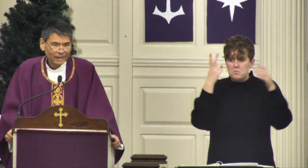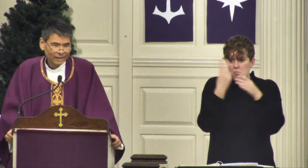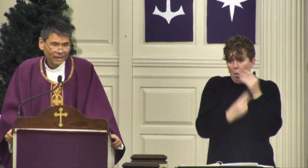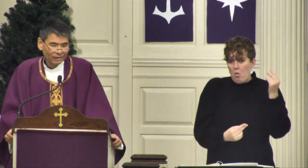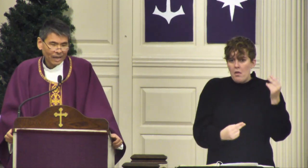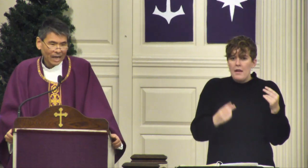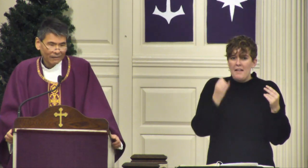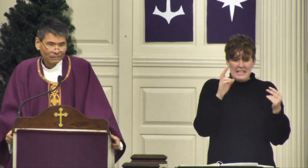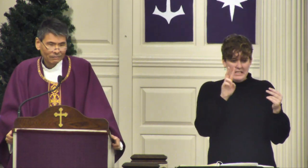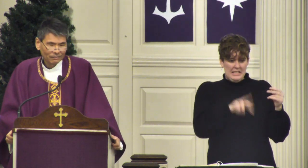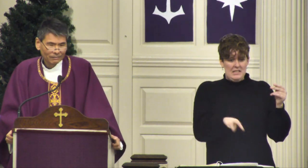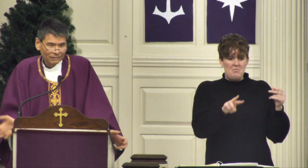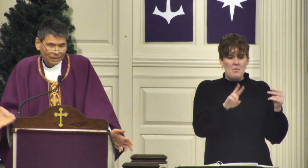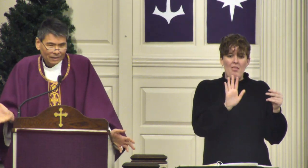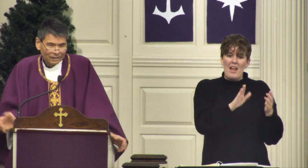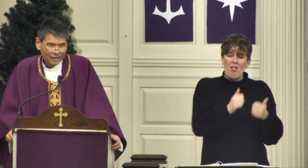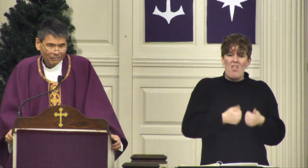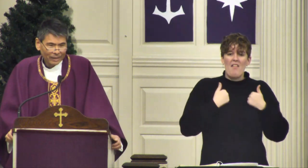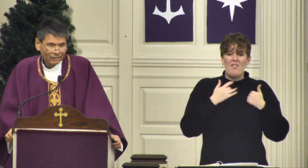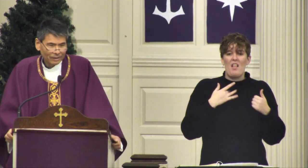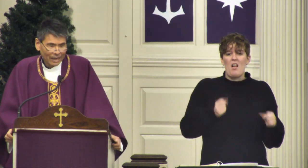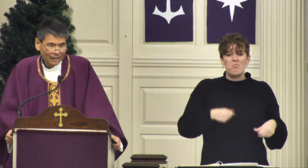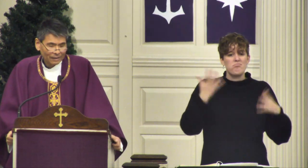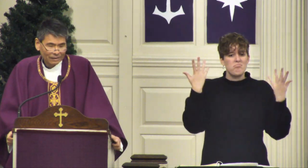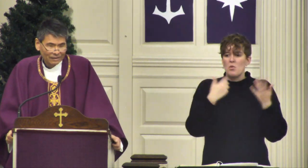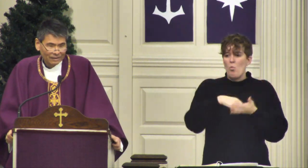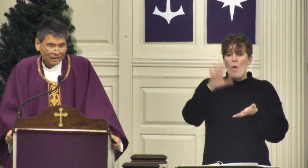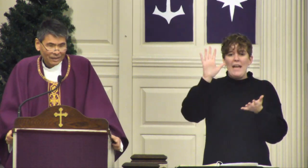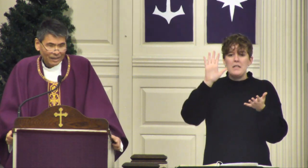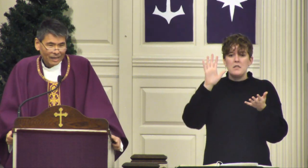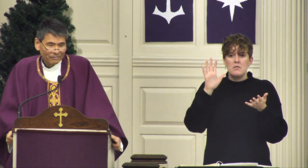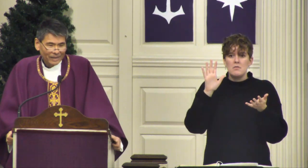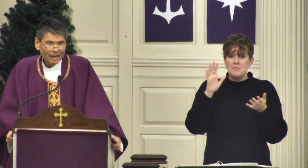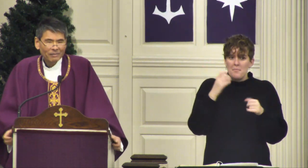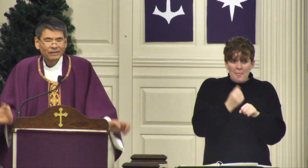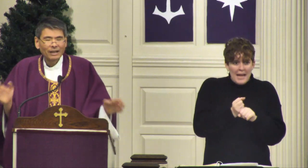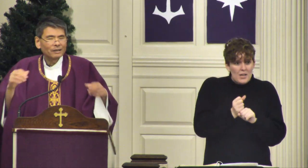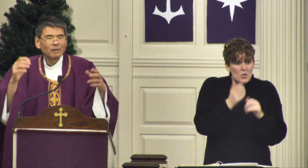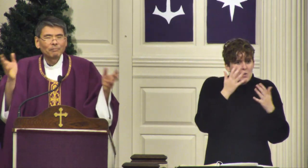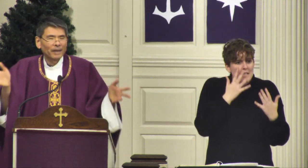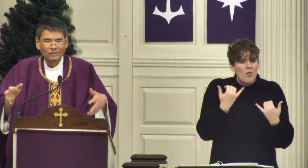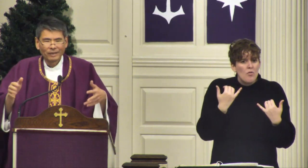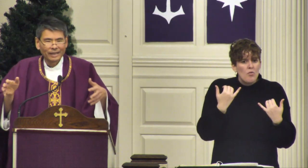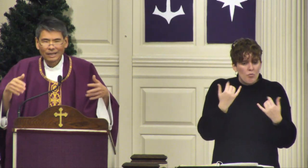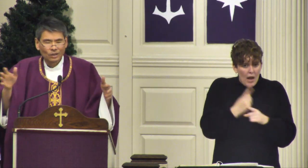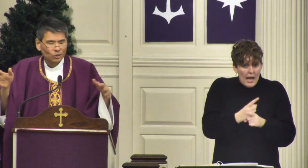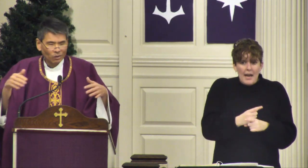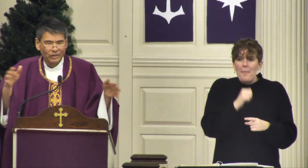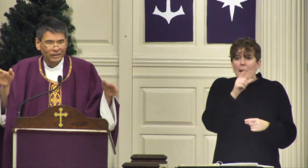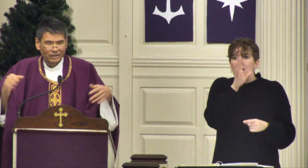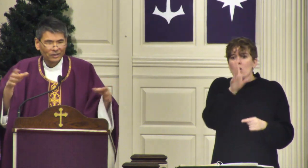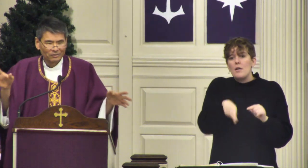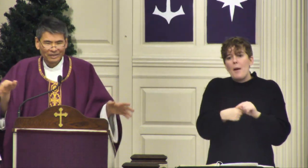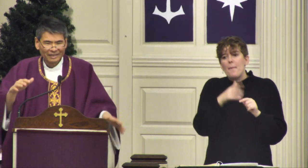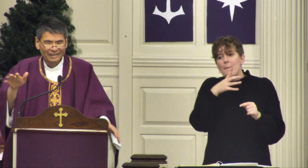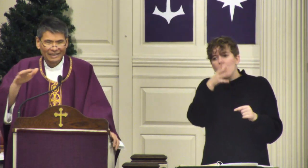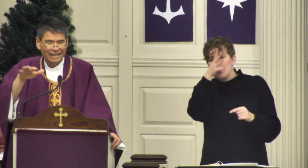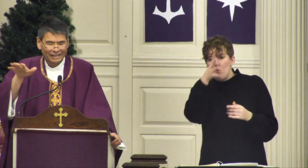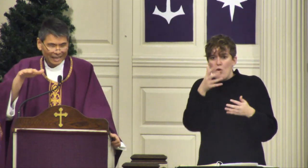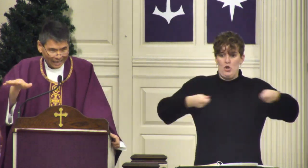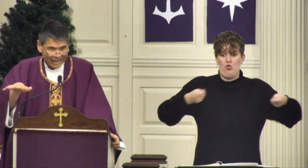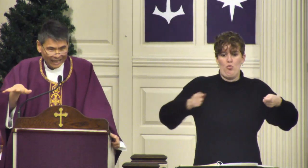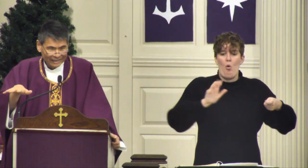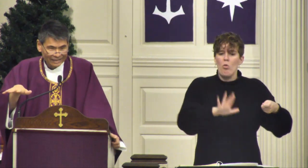their lives, doesn't that make you sad? I'm not talking about parents who want to control their children. Not